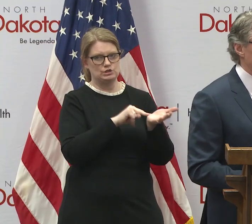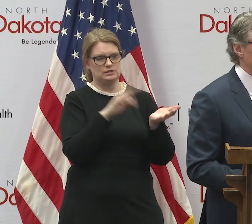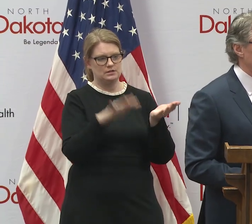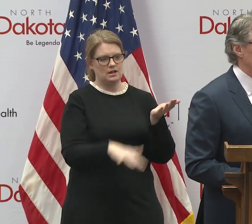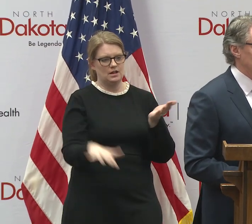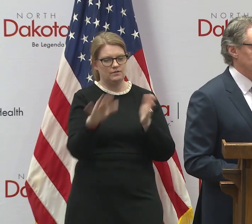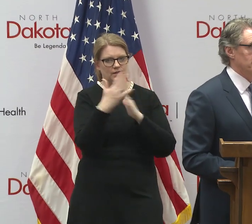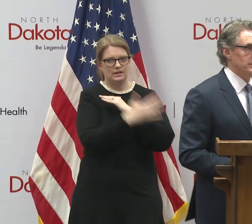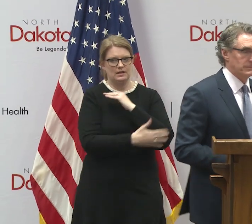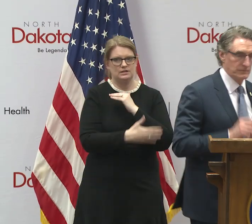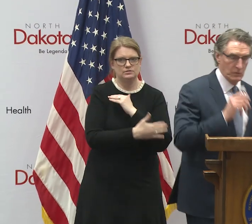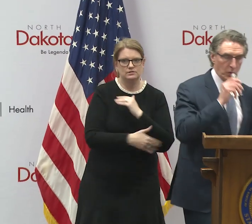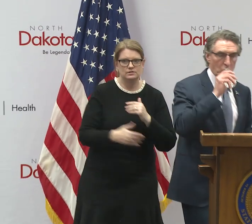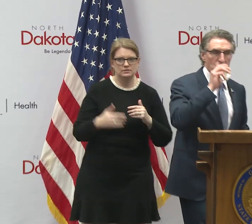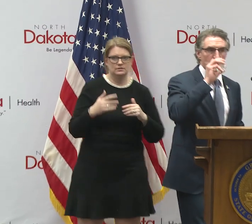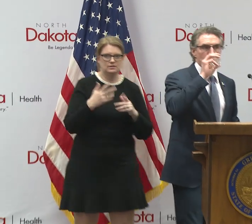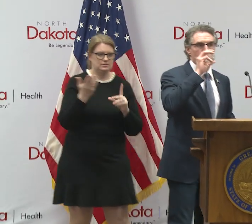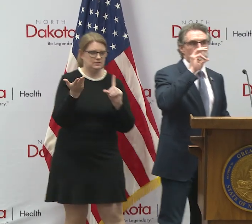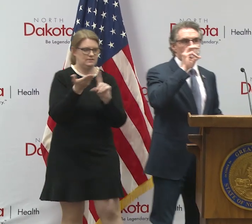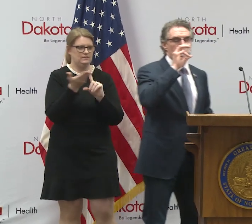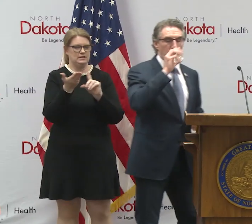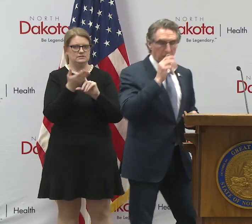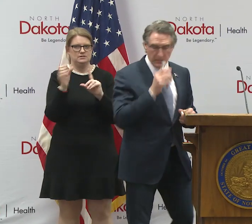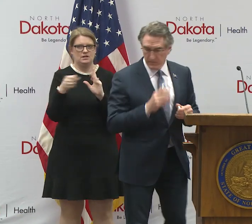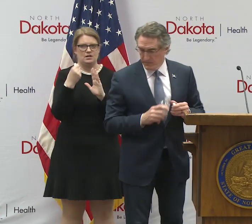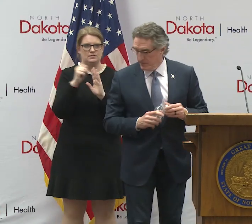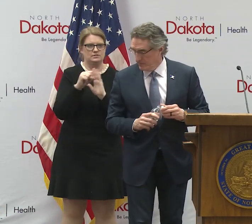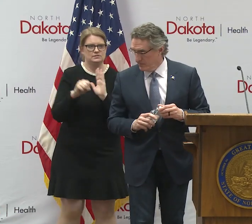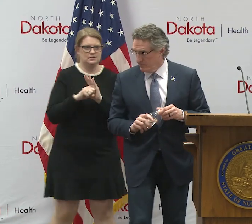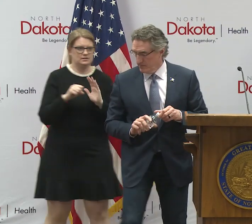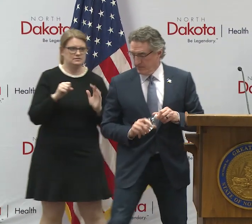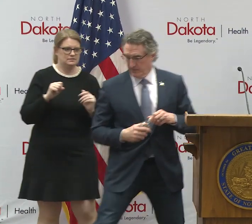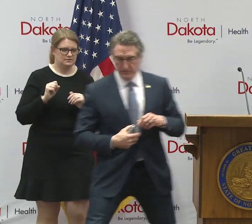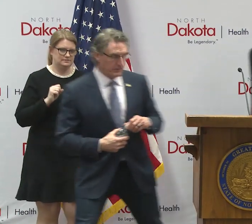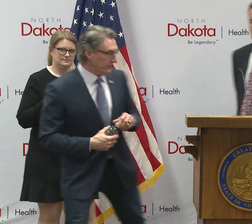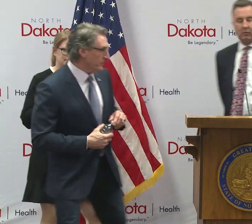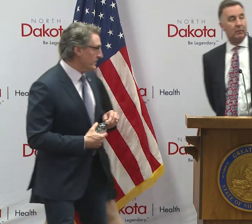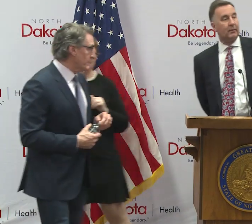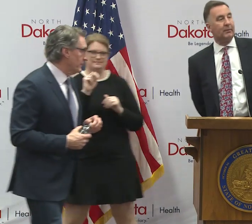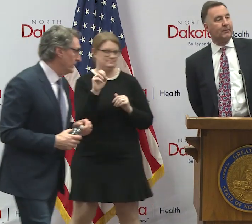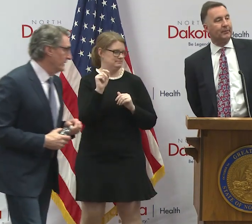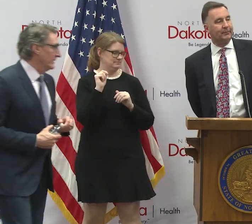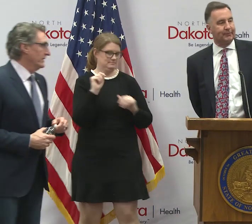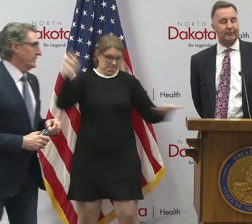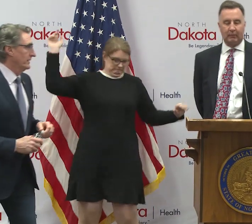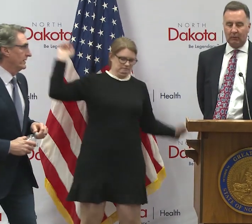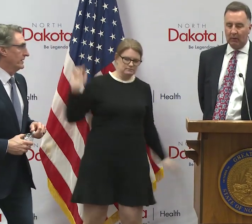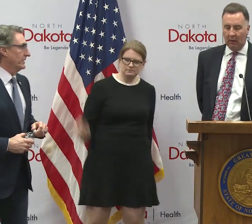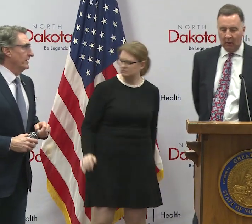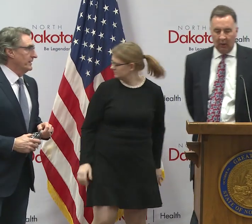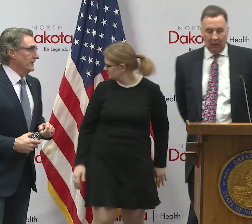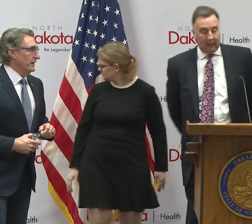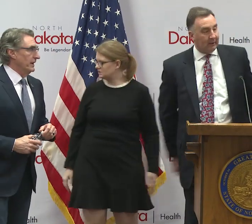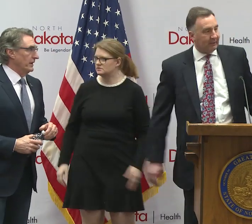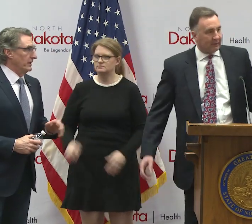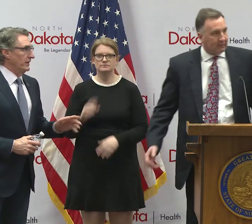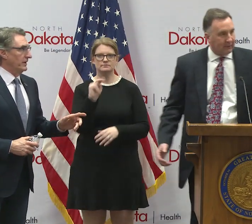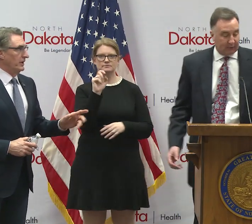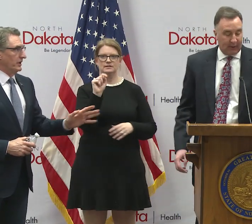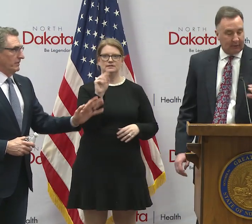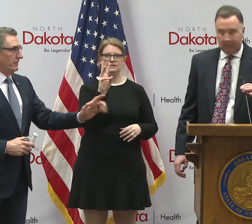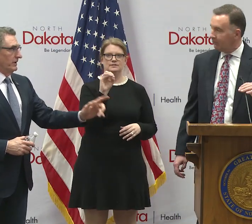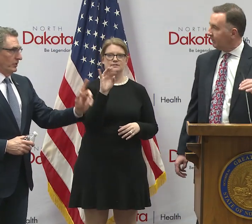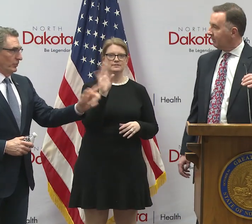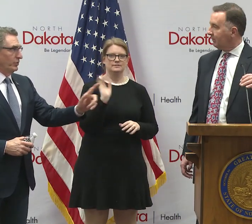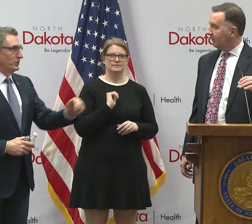country. How do you convince other states or other networks to allow their personnel to come to North Dakota?